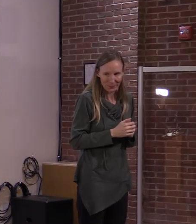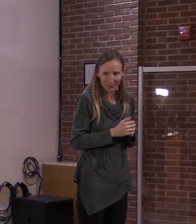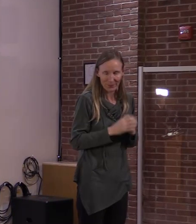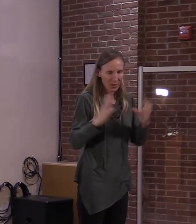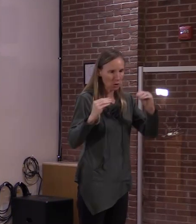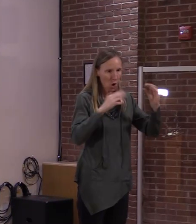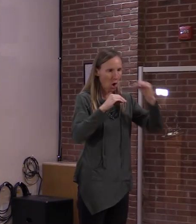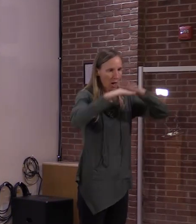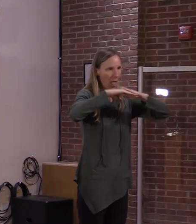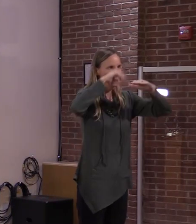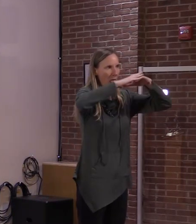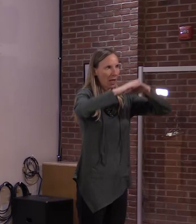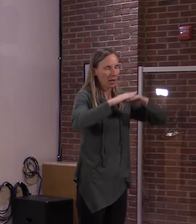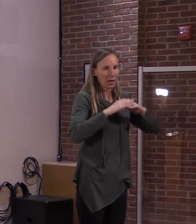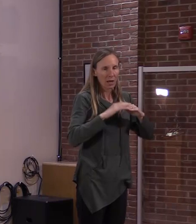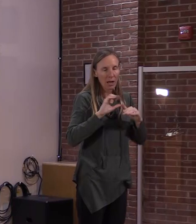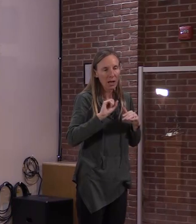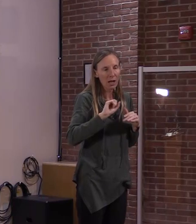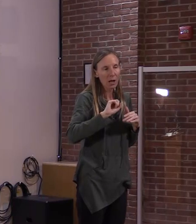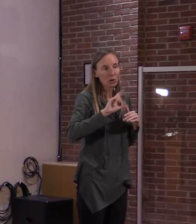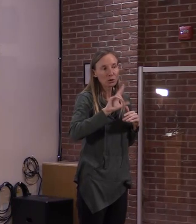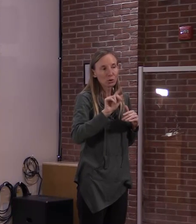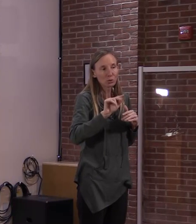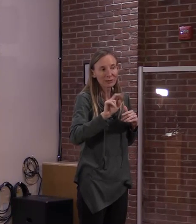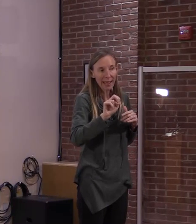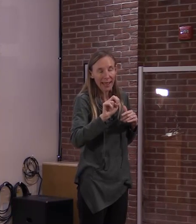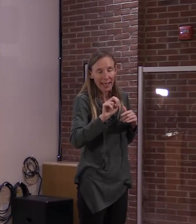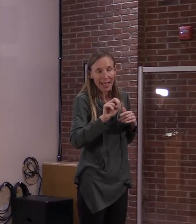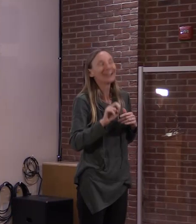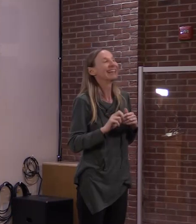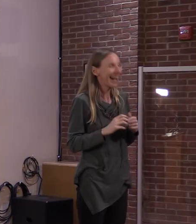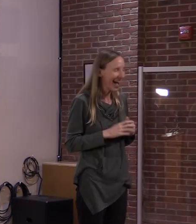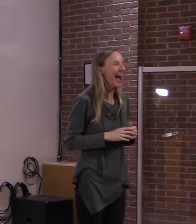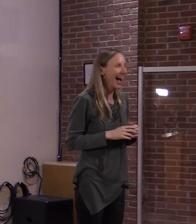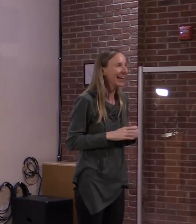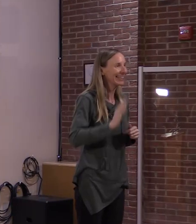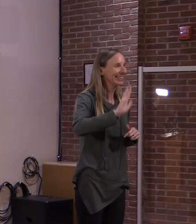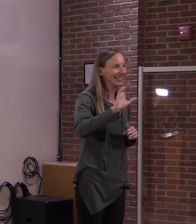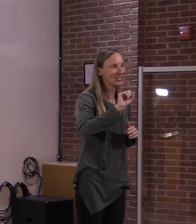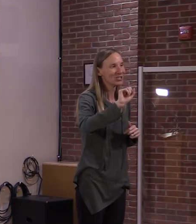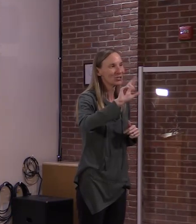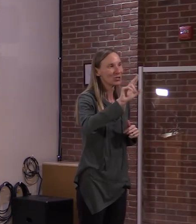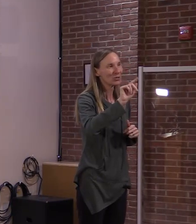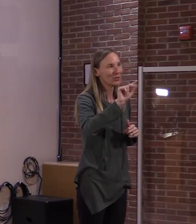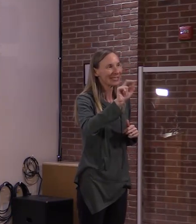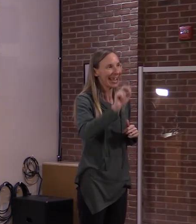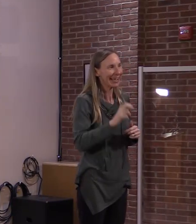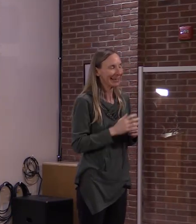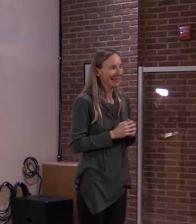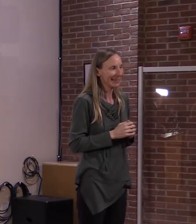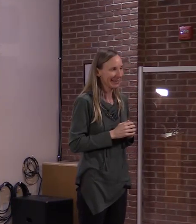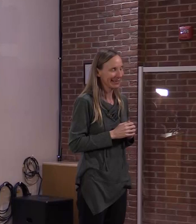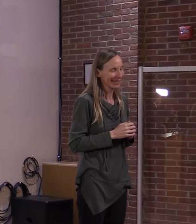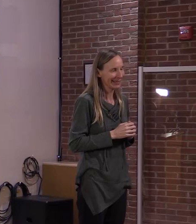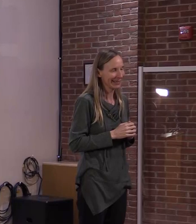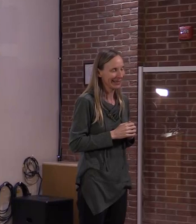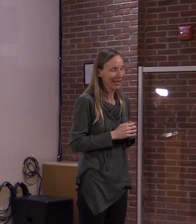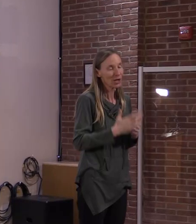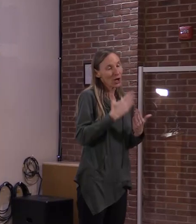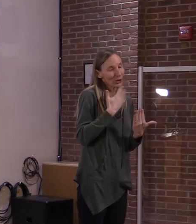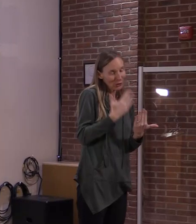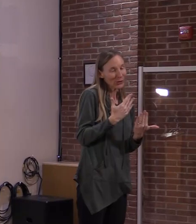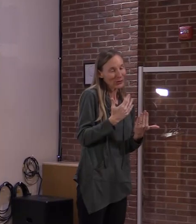Governor? Oh, wait, maybe Suzanne has that. Yes, yep. I do have an answer. It's a very timely